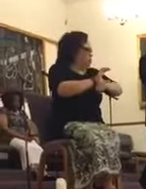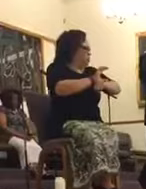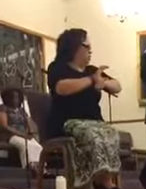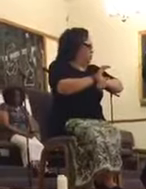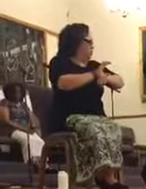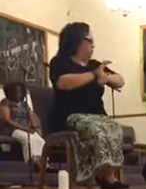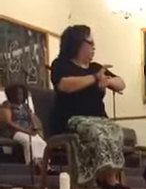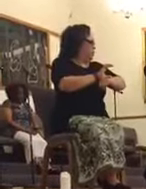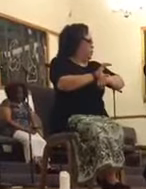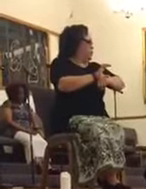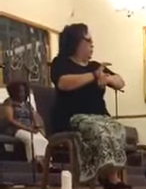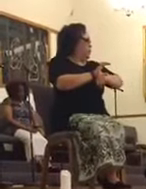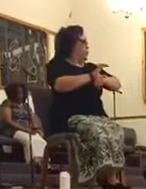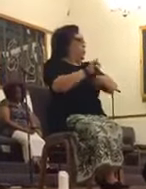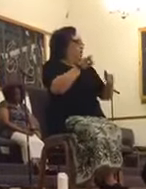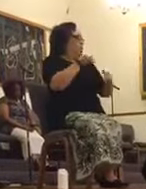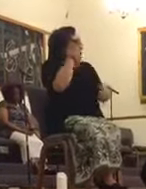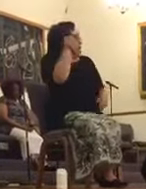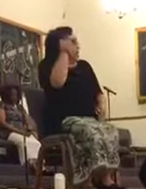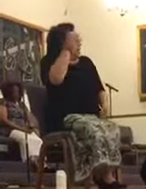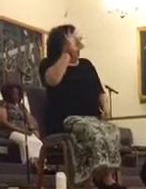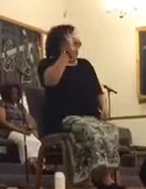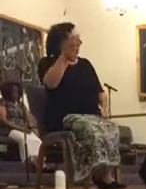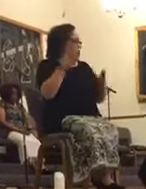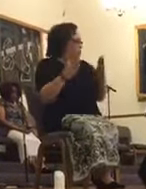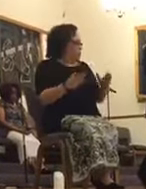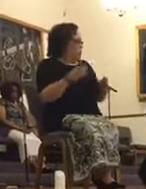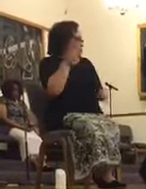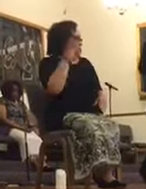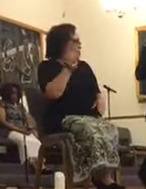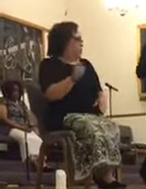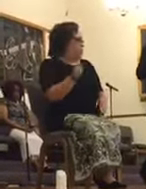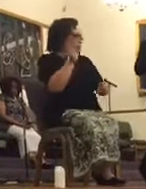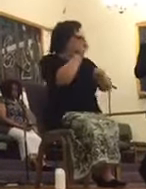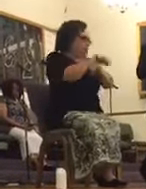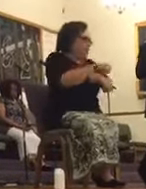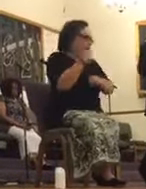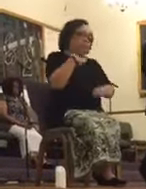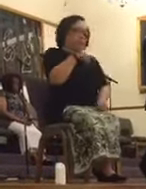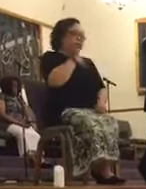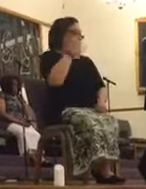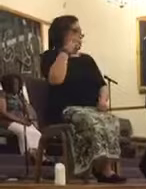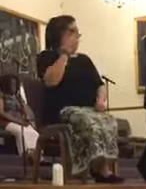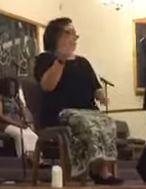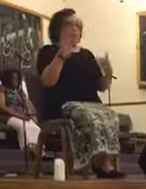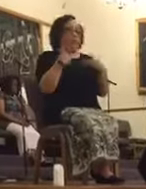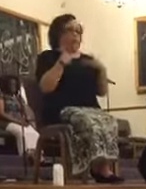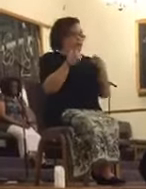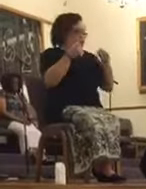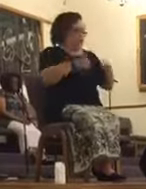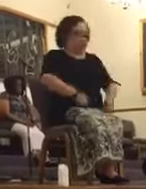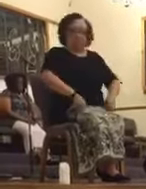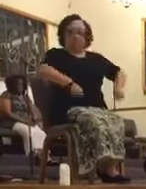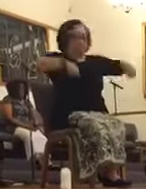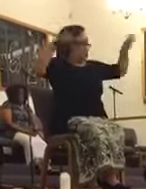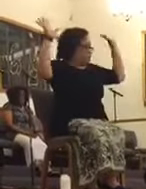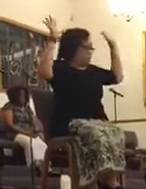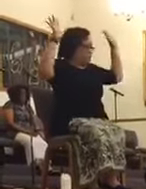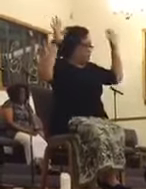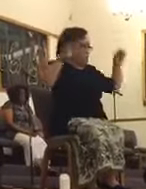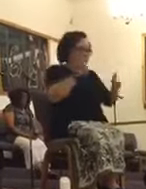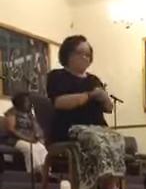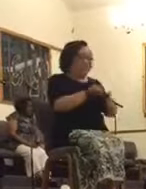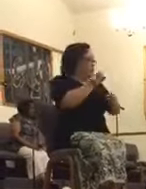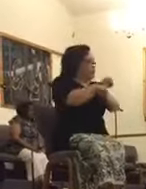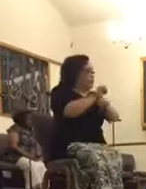listen, he said, if pastoring was a job, we would have been quit that job. Can I get a witness up in here? If pastoring